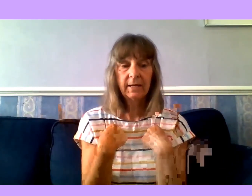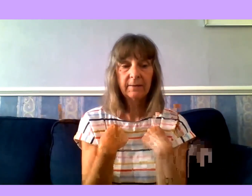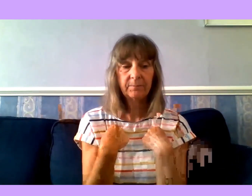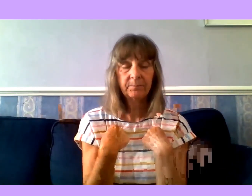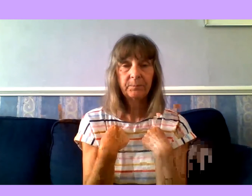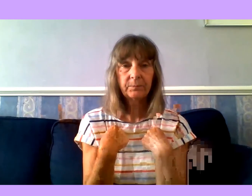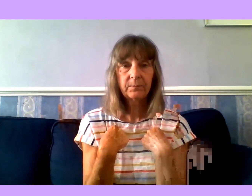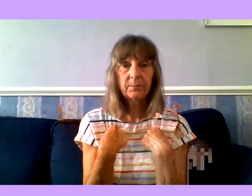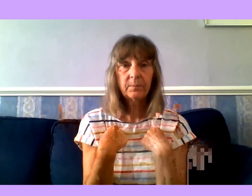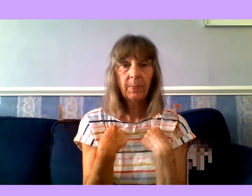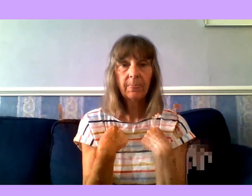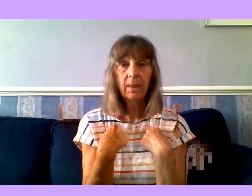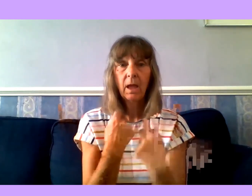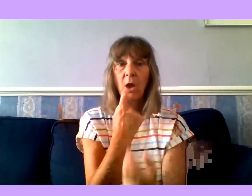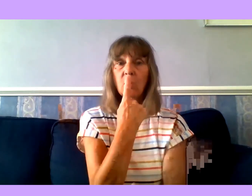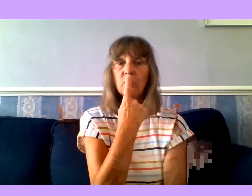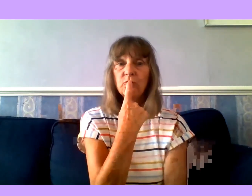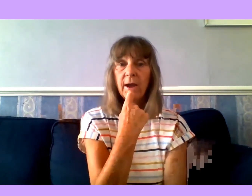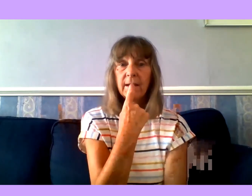me.